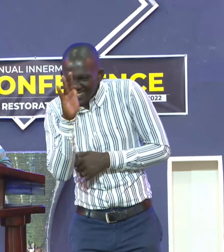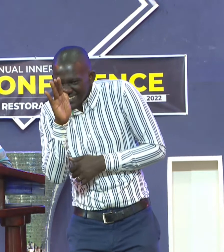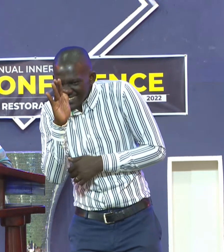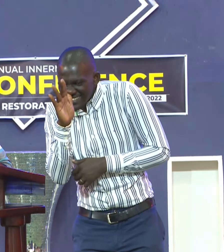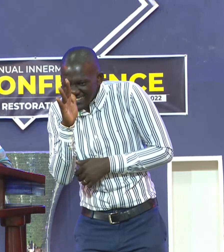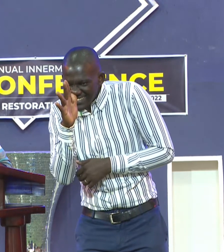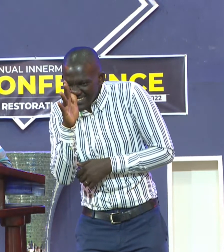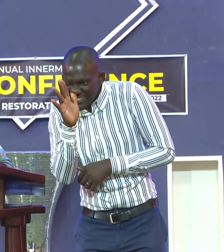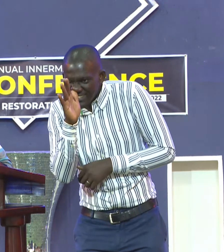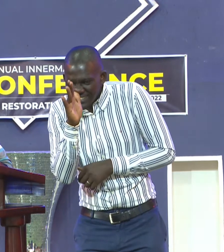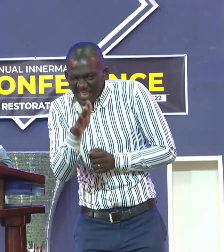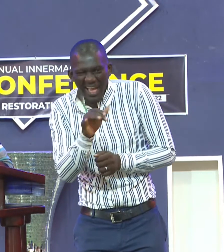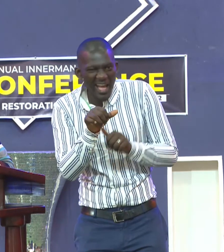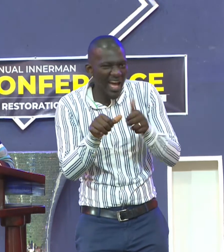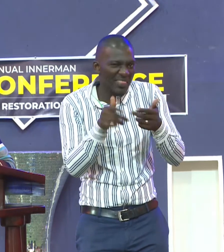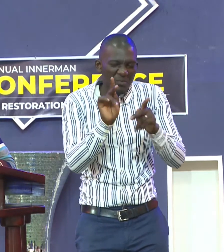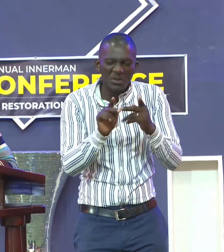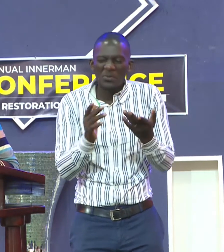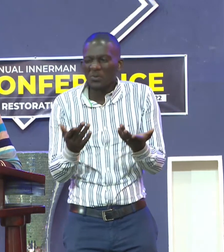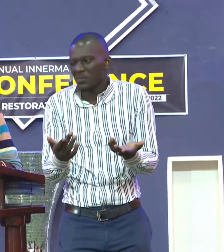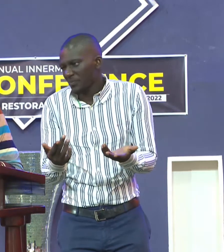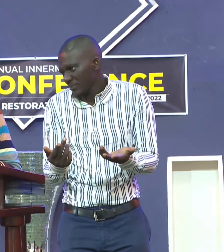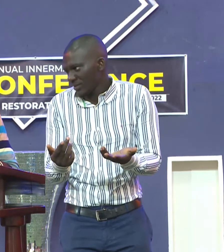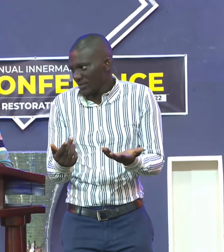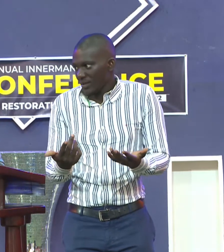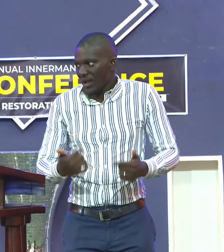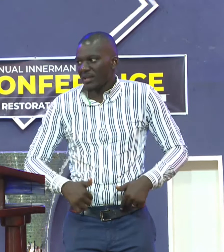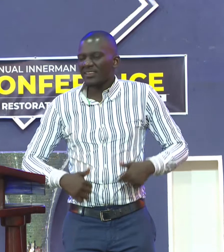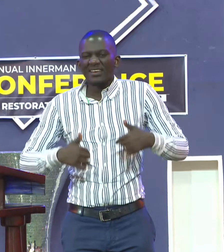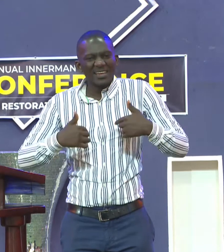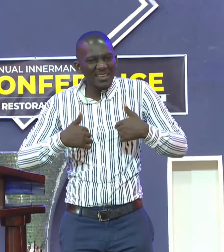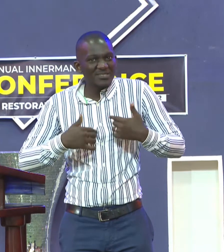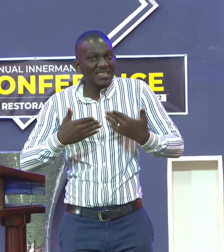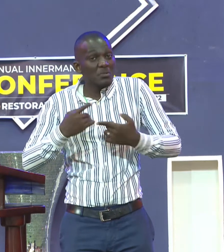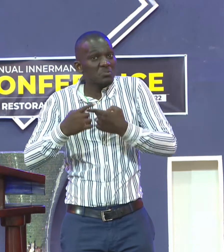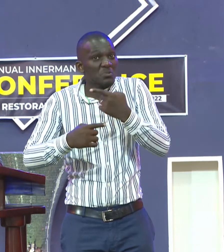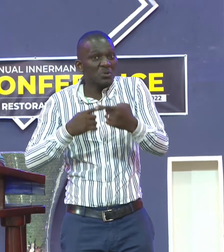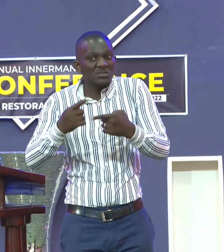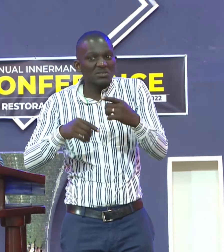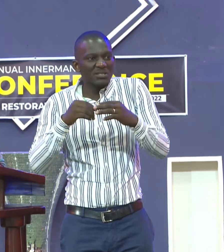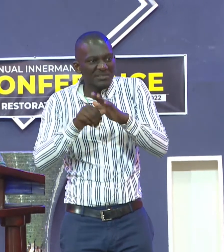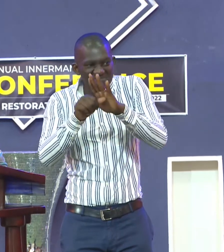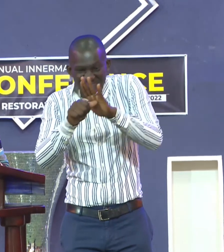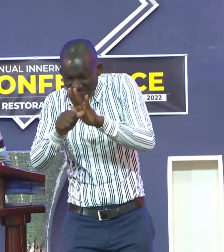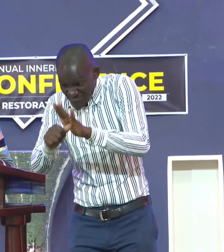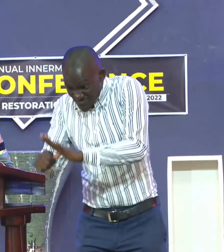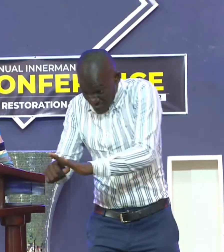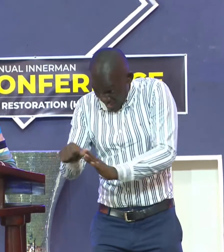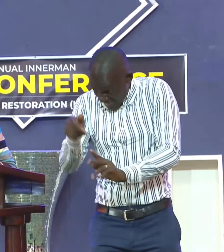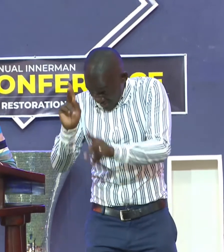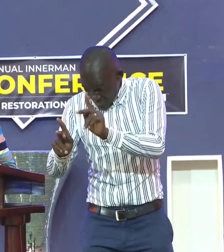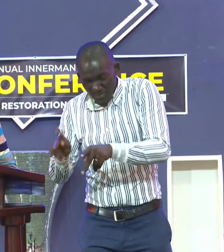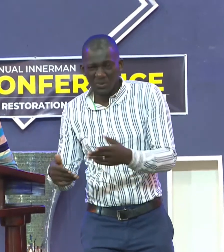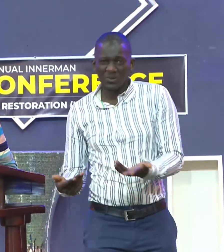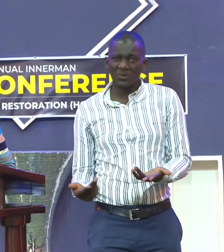Sometimes a one walks in a life of deception. Ng'obulamu butambulira mu kunyigiriza abalala asobole okuyitawo.